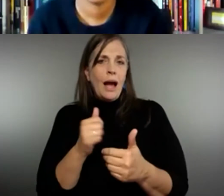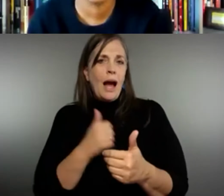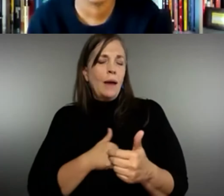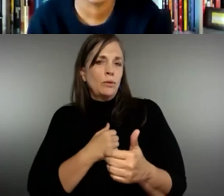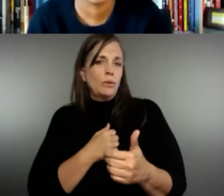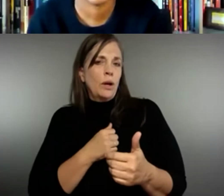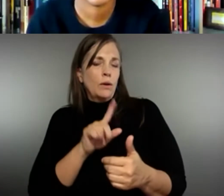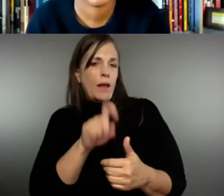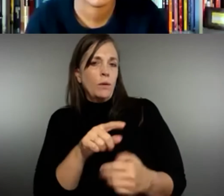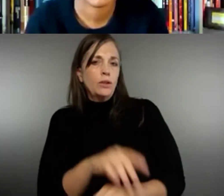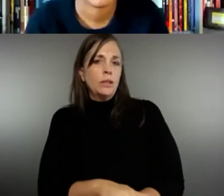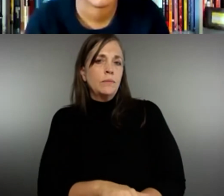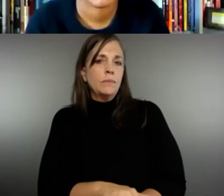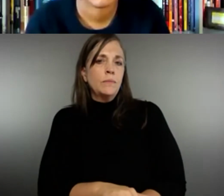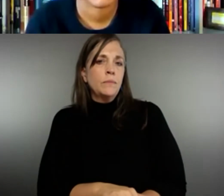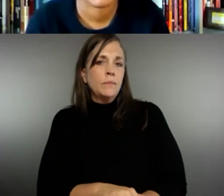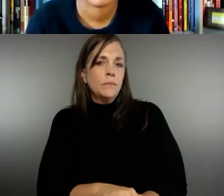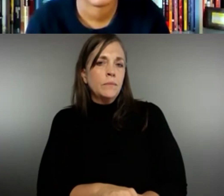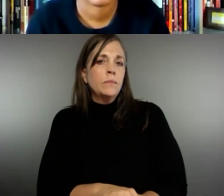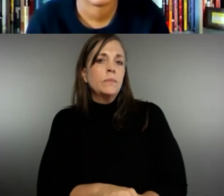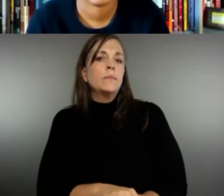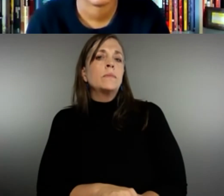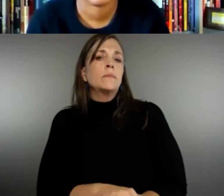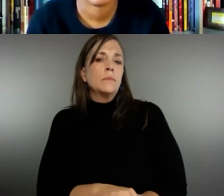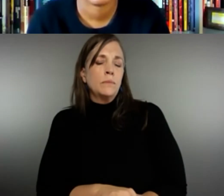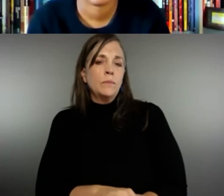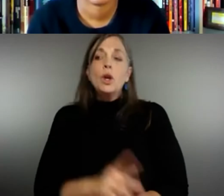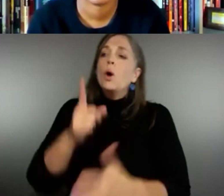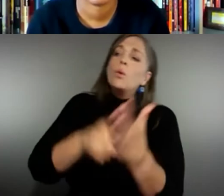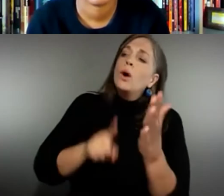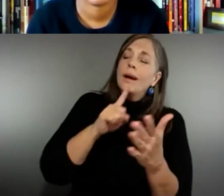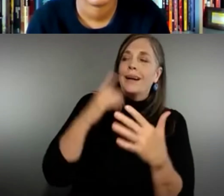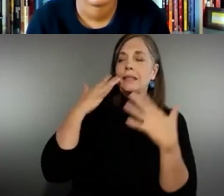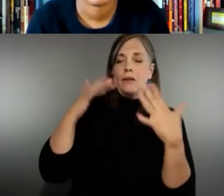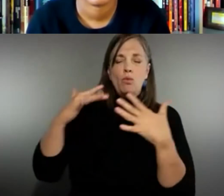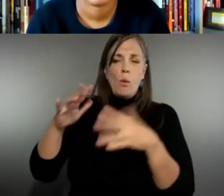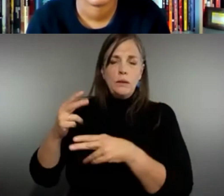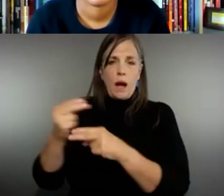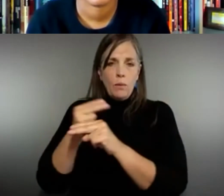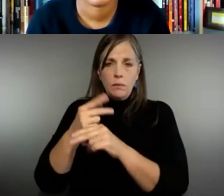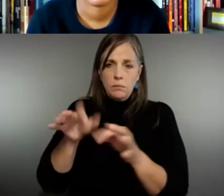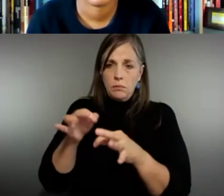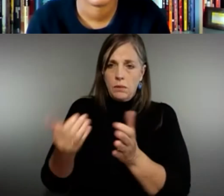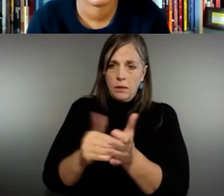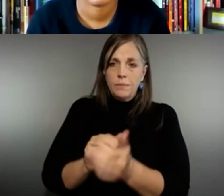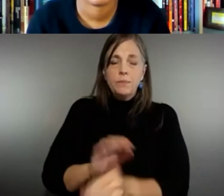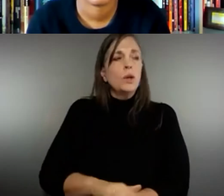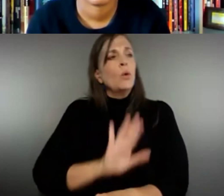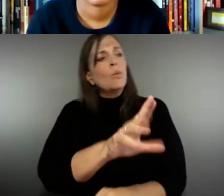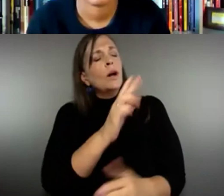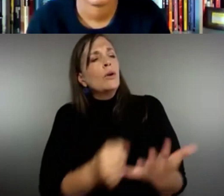what are your priorities what are your priorities priorities to ensure that all new yorkers like me